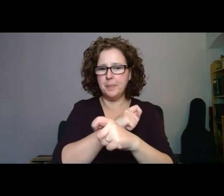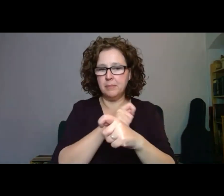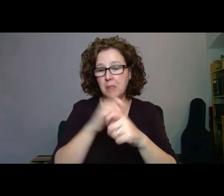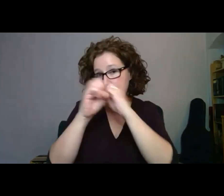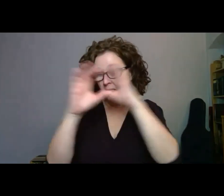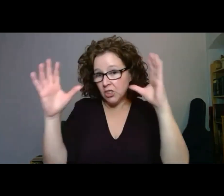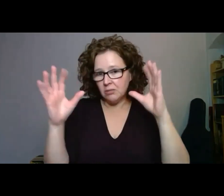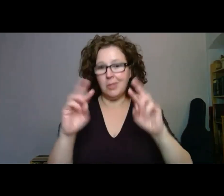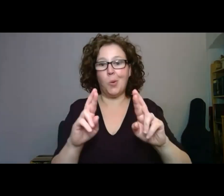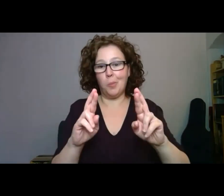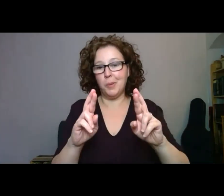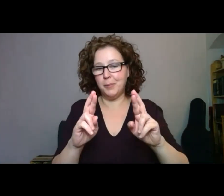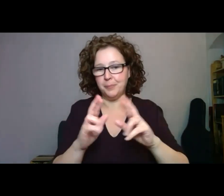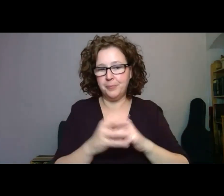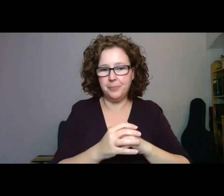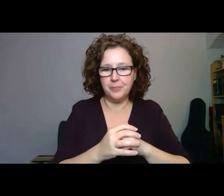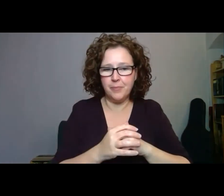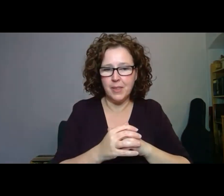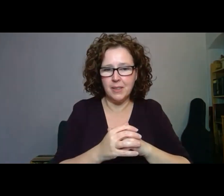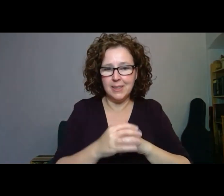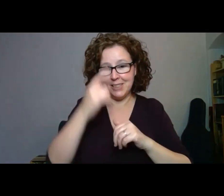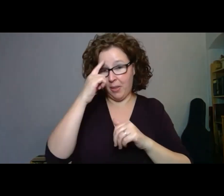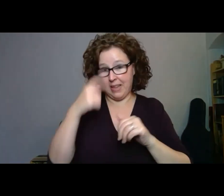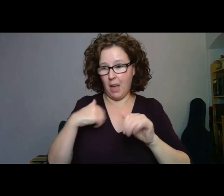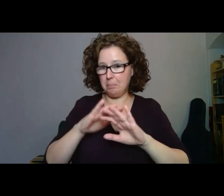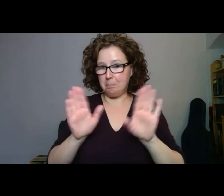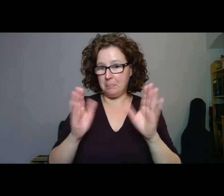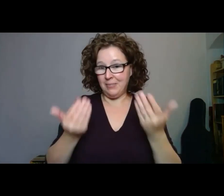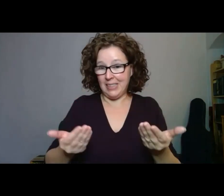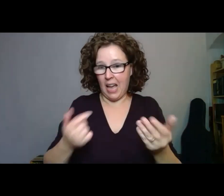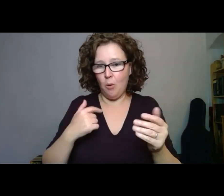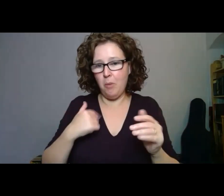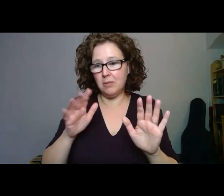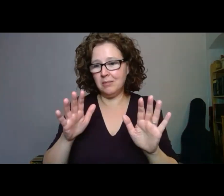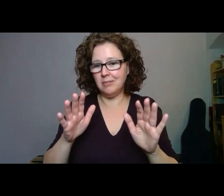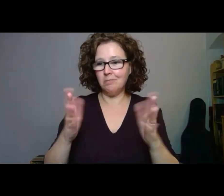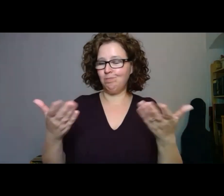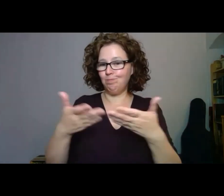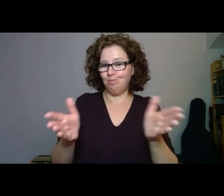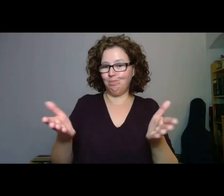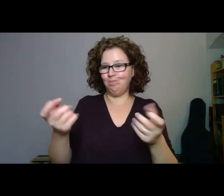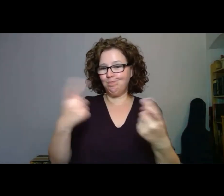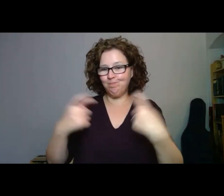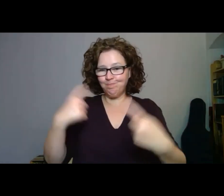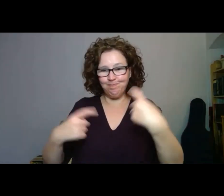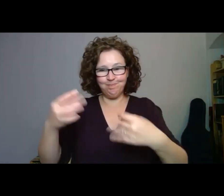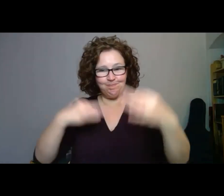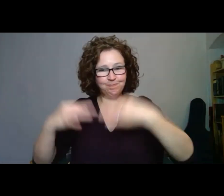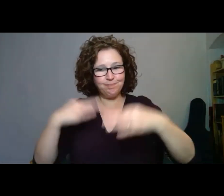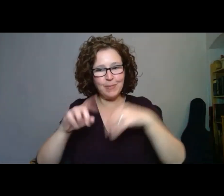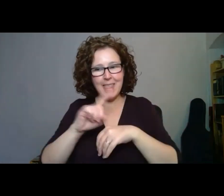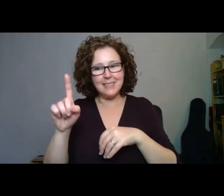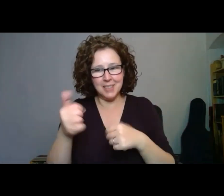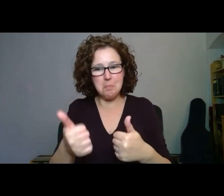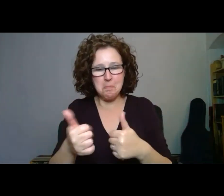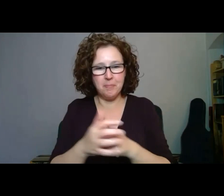hope. So I think this is for now, and I'm open to the questions when we open for that,